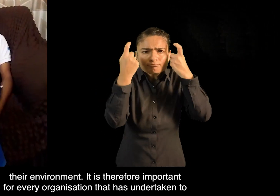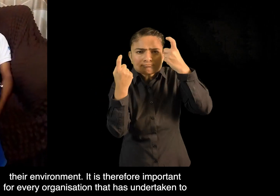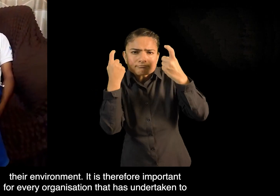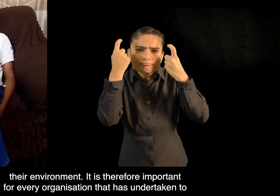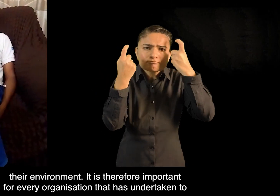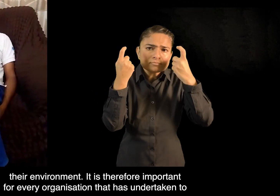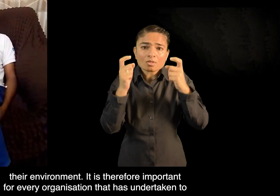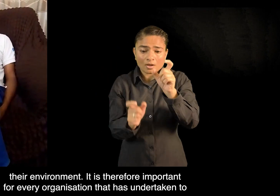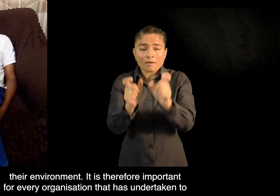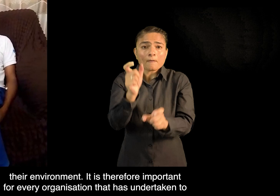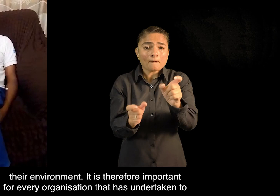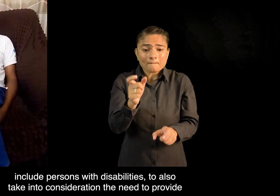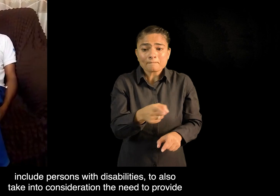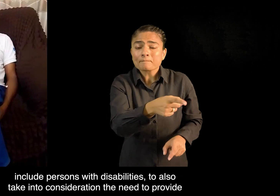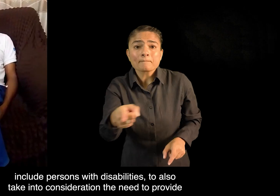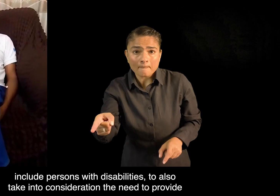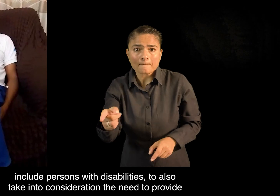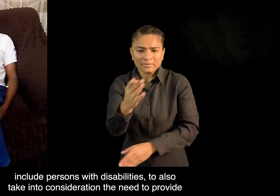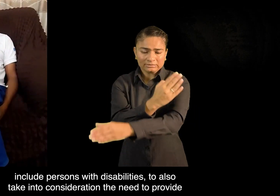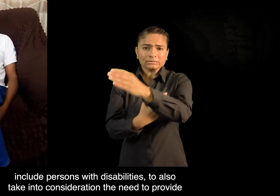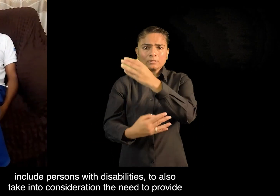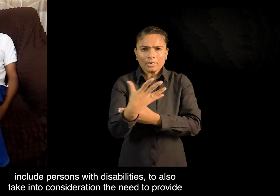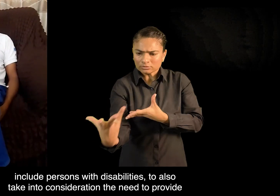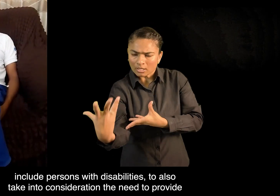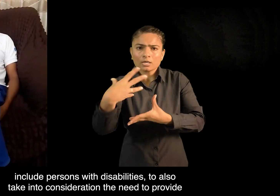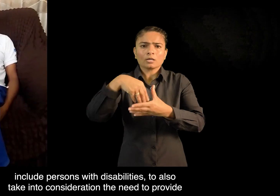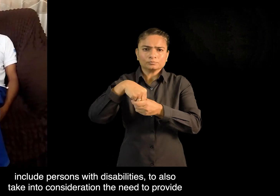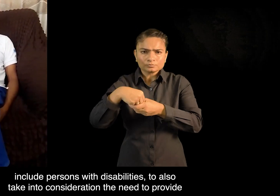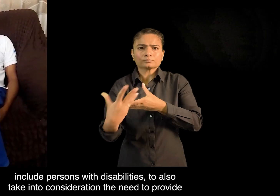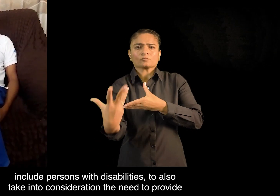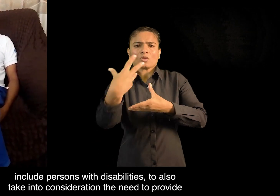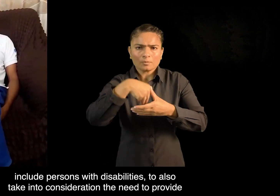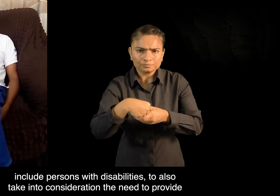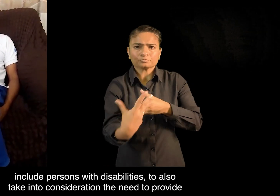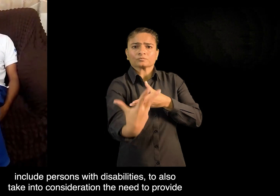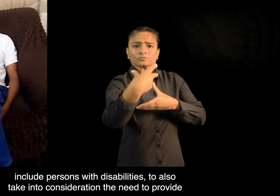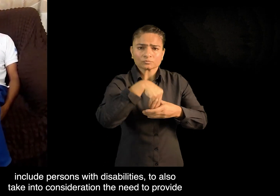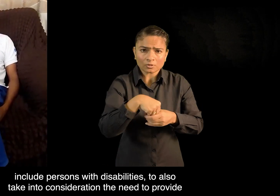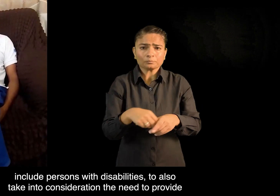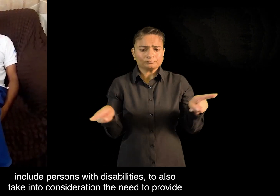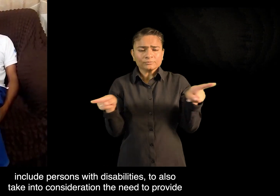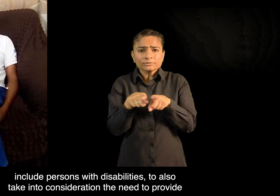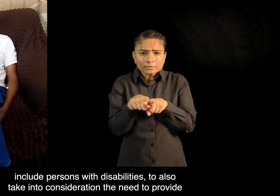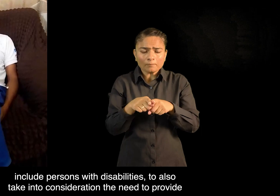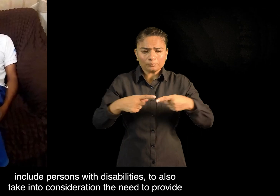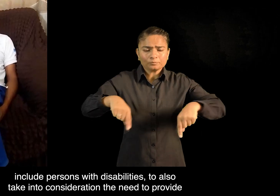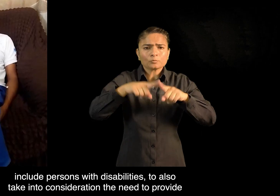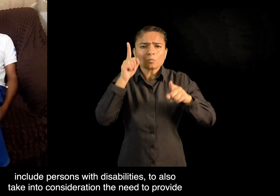that has undertaken to include persons with disabilities to also take into